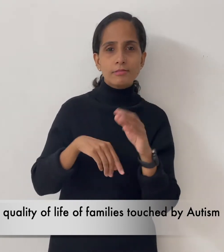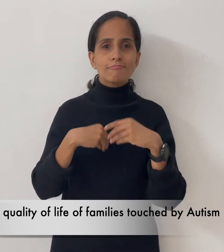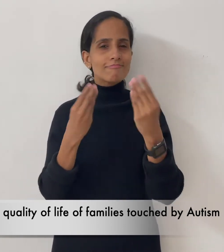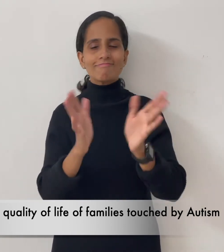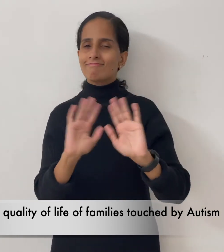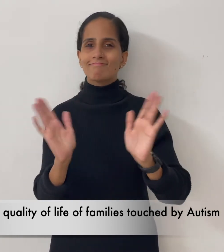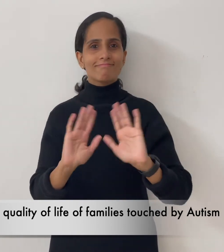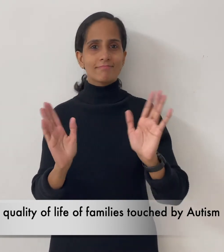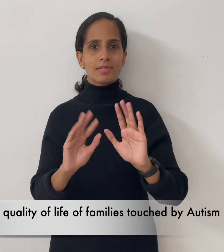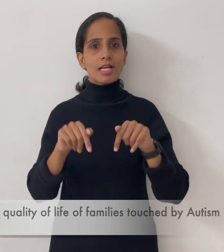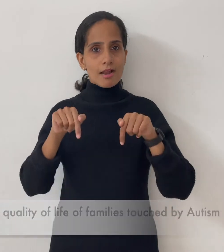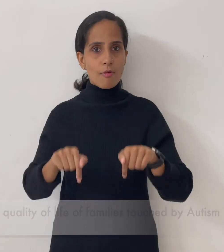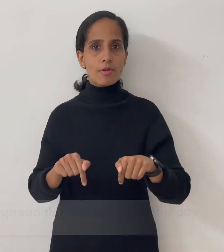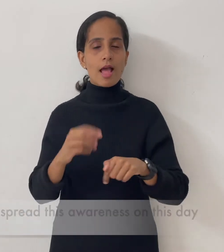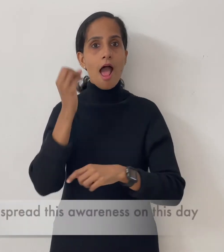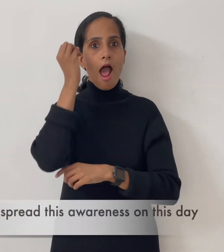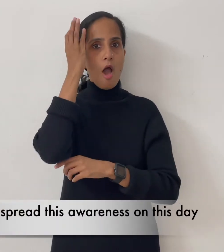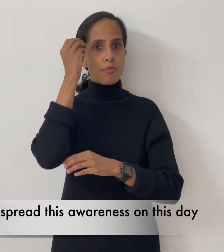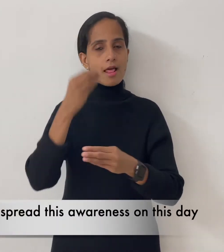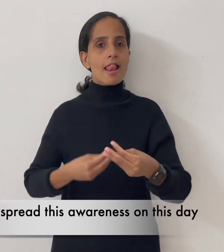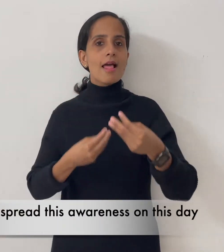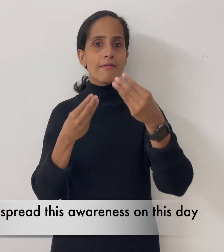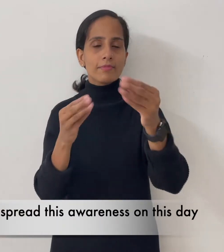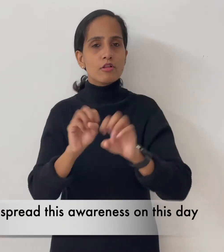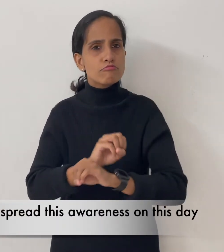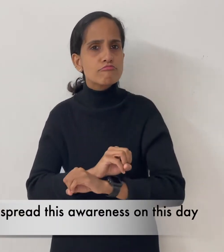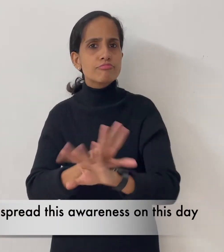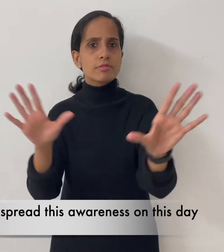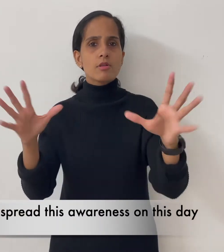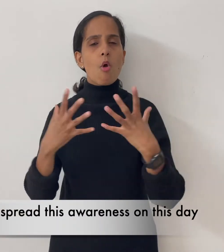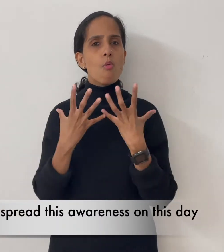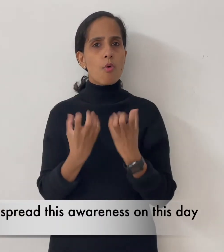our aim is to spread this awareness on this day.